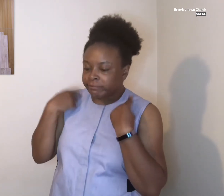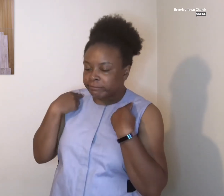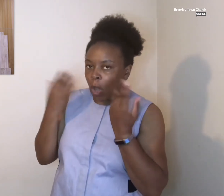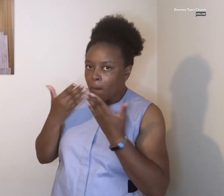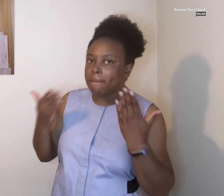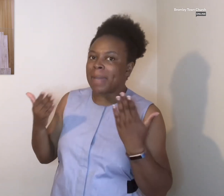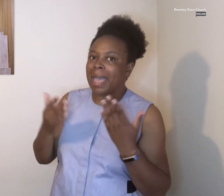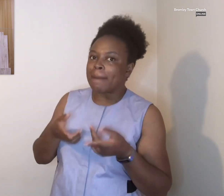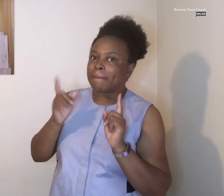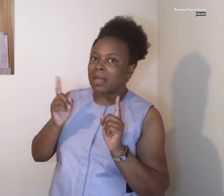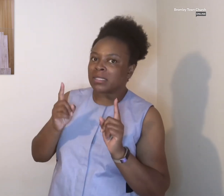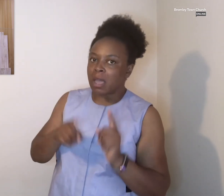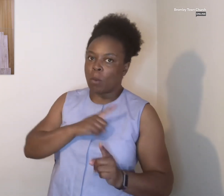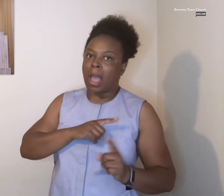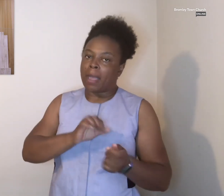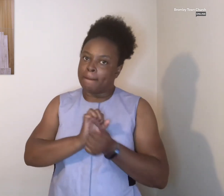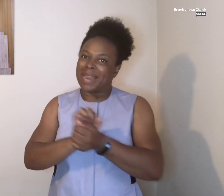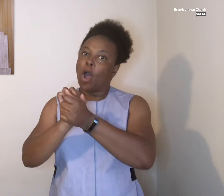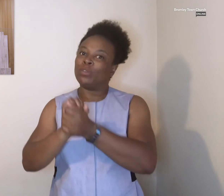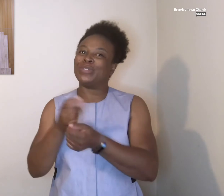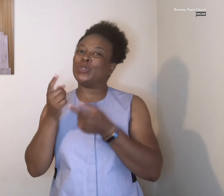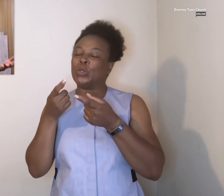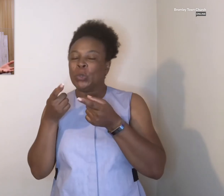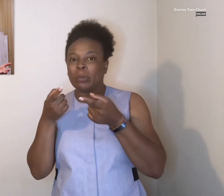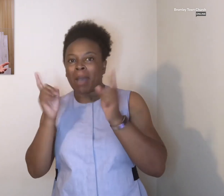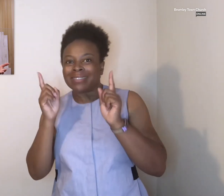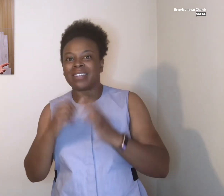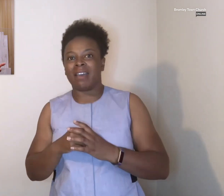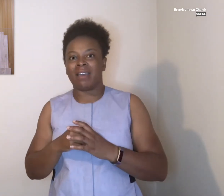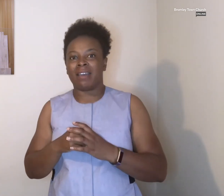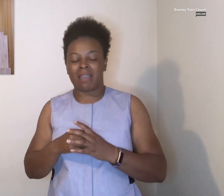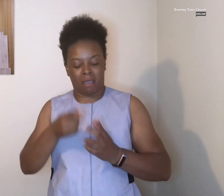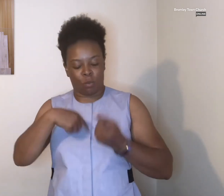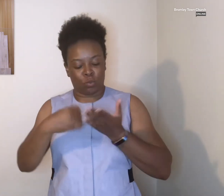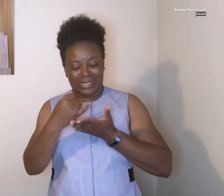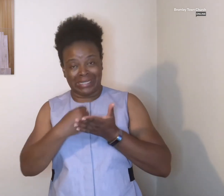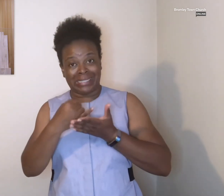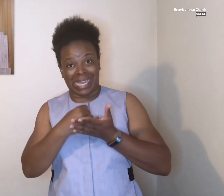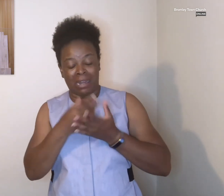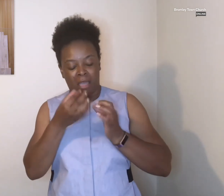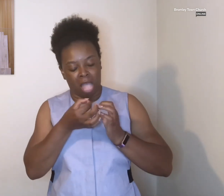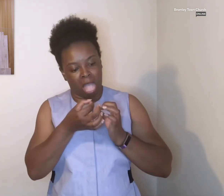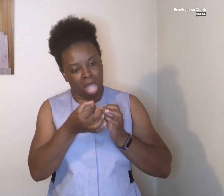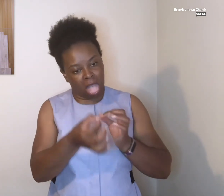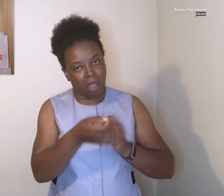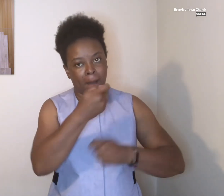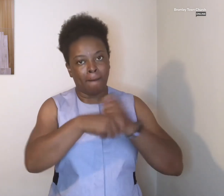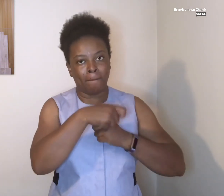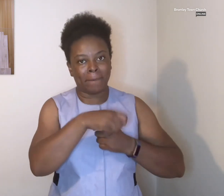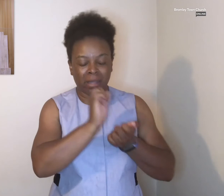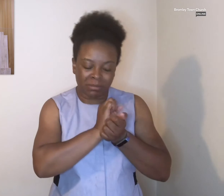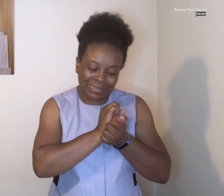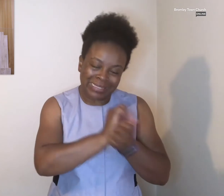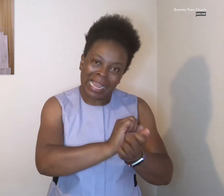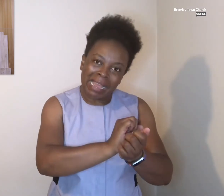master. We sin because sin is our master. And until we get a new owner, we're still locked